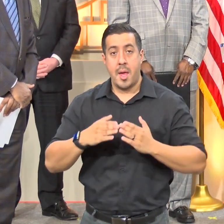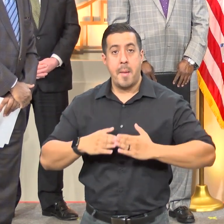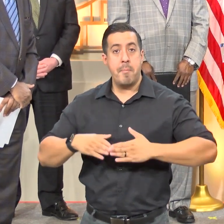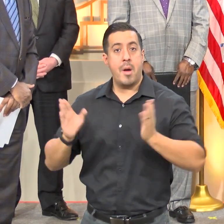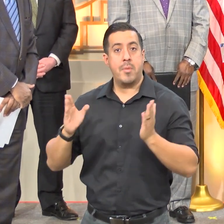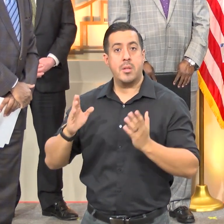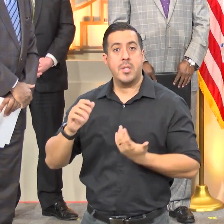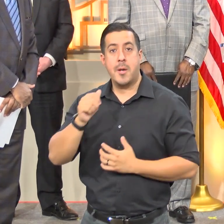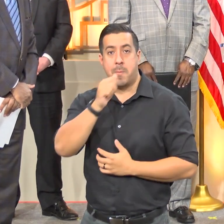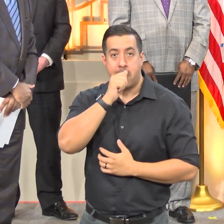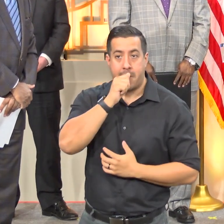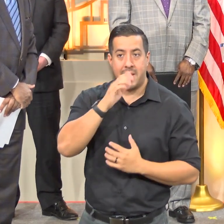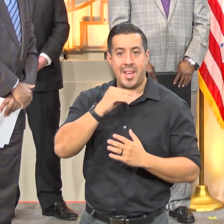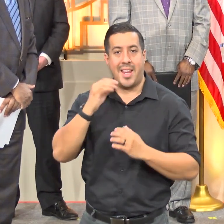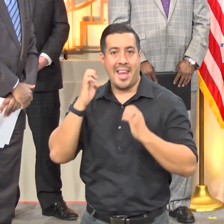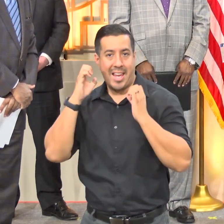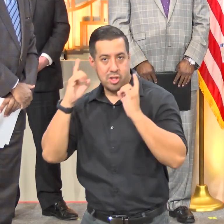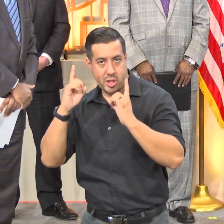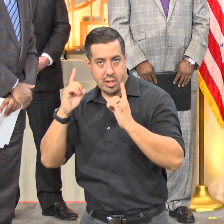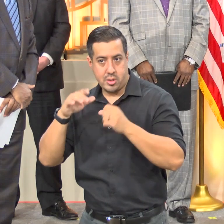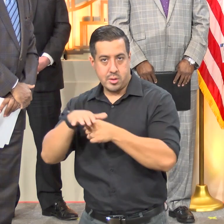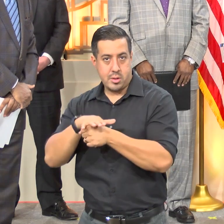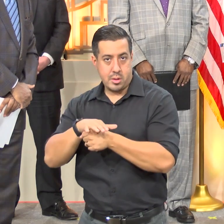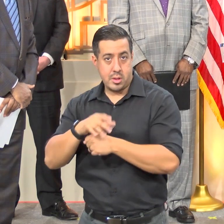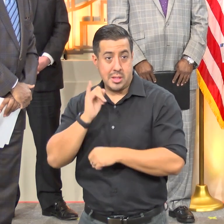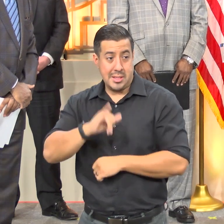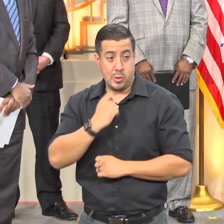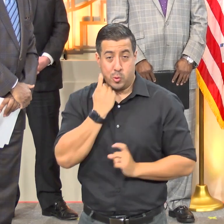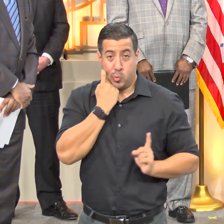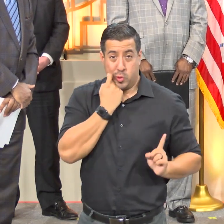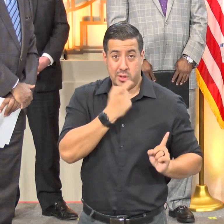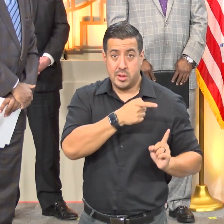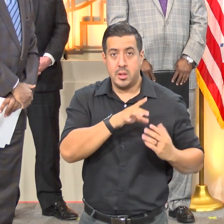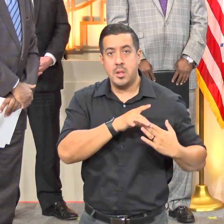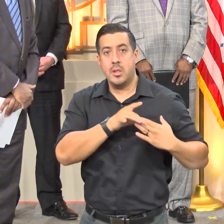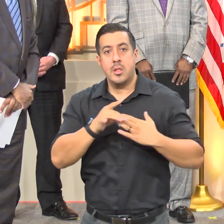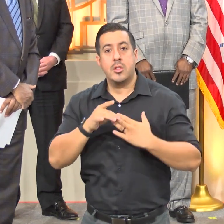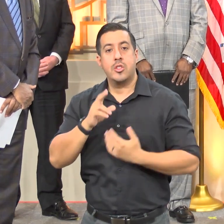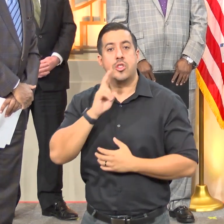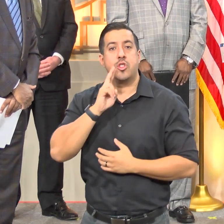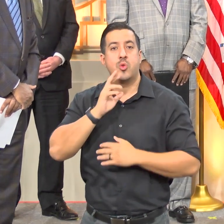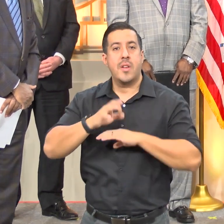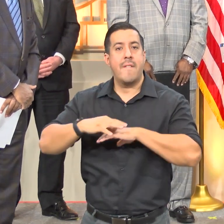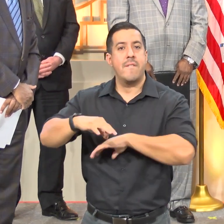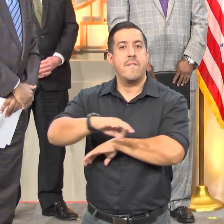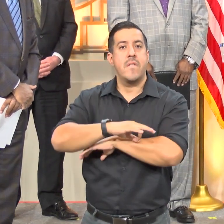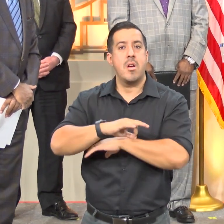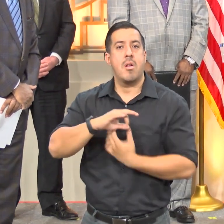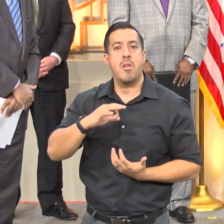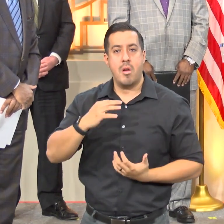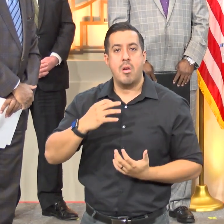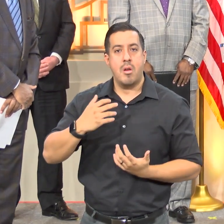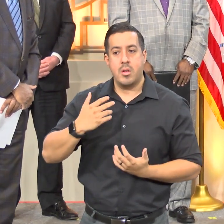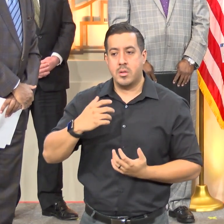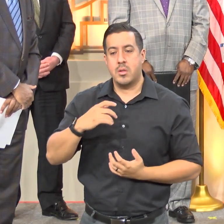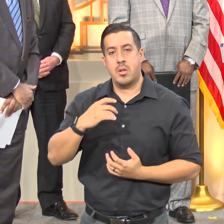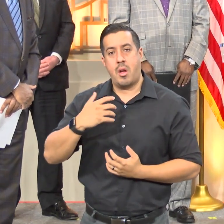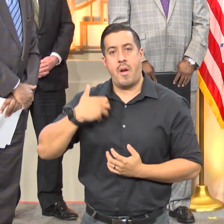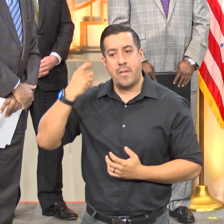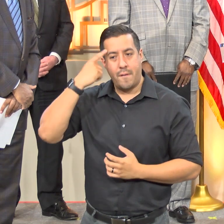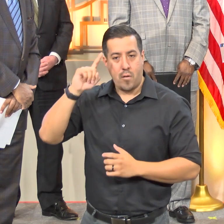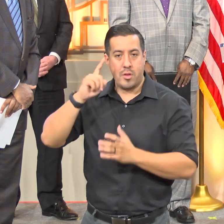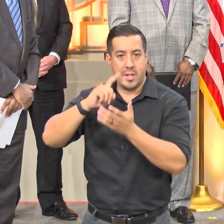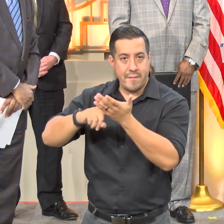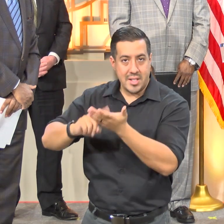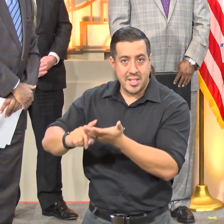and education sectors. Most recently, he led the Houston field office of the Federal Bureau of Investigations